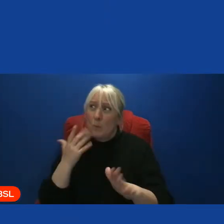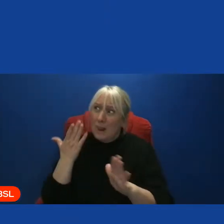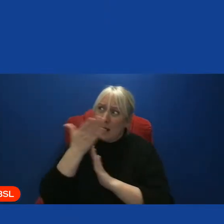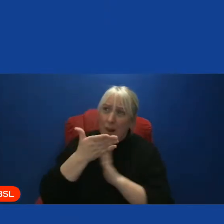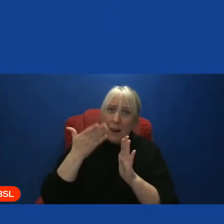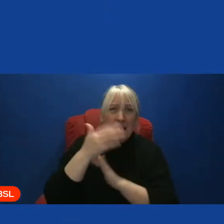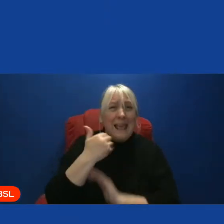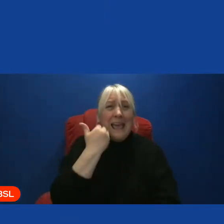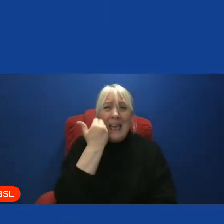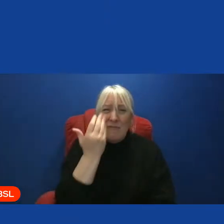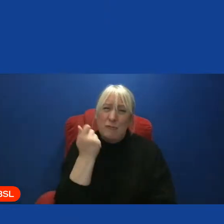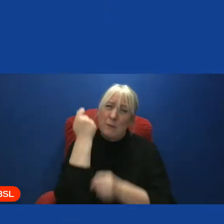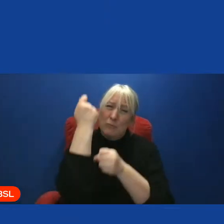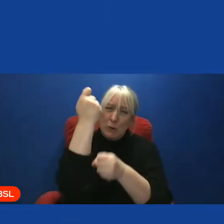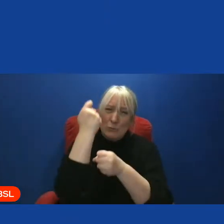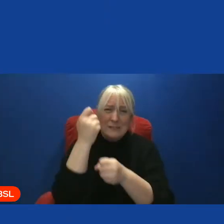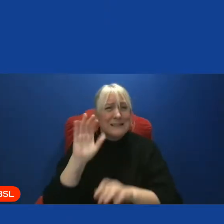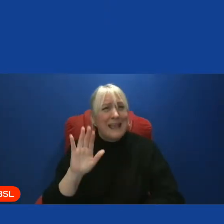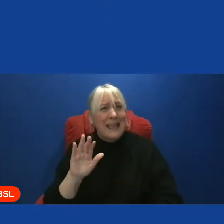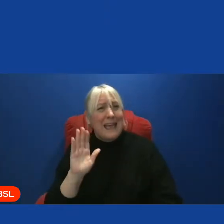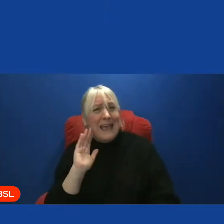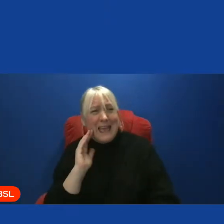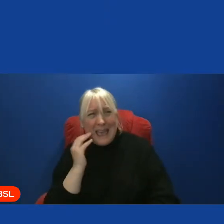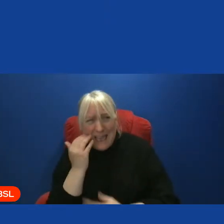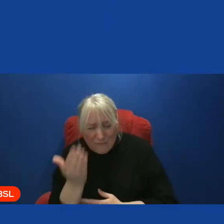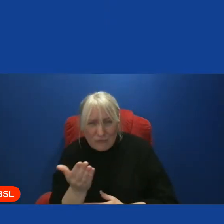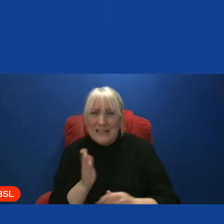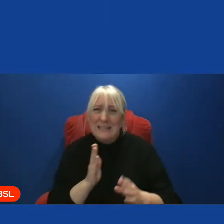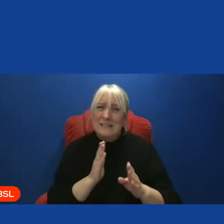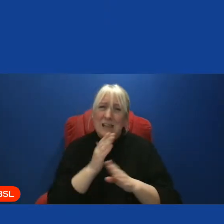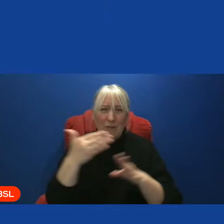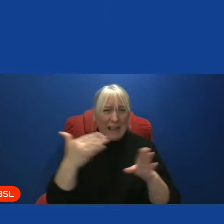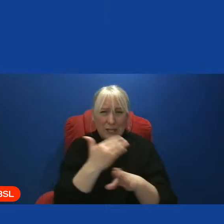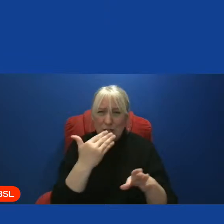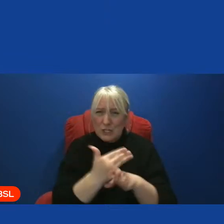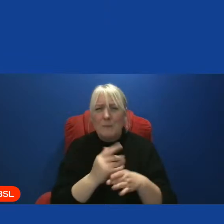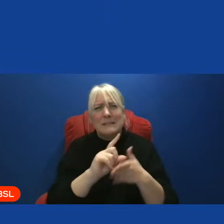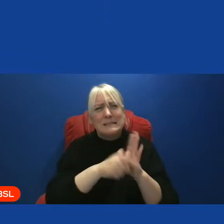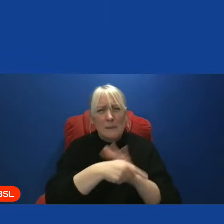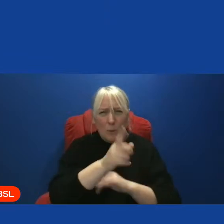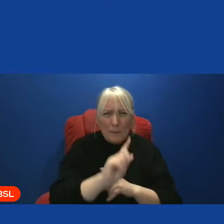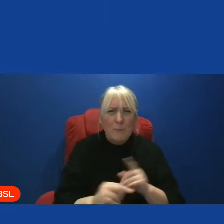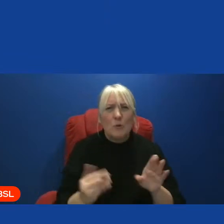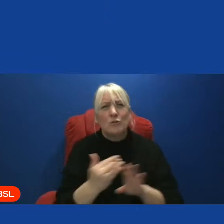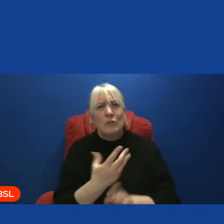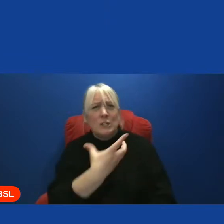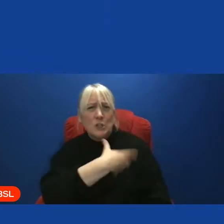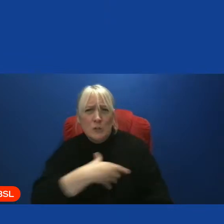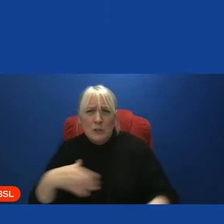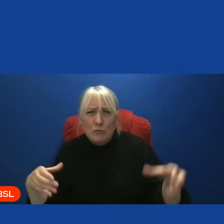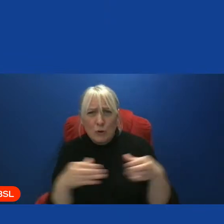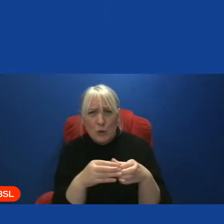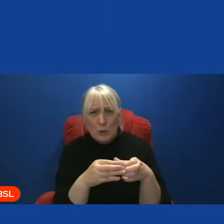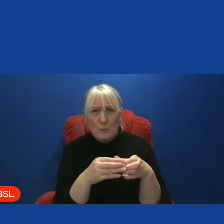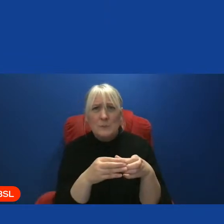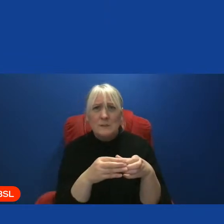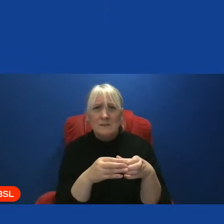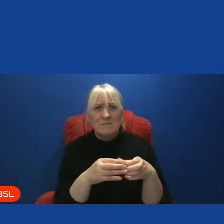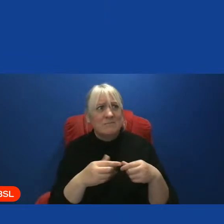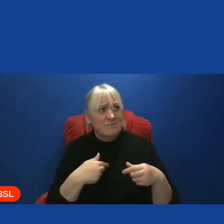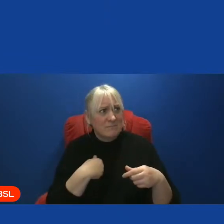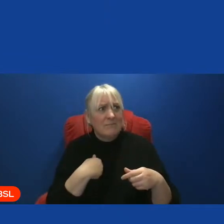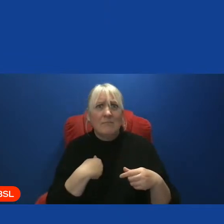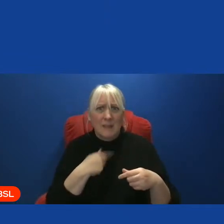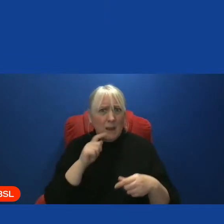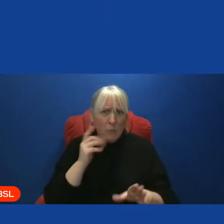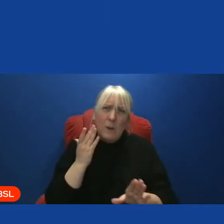line, every direct action that will be taking place by disabled people, trade unionists and groups that are being impacted by this, because